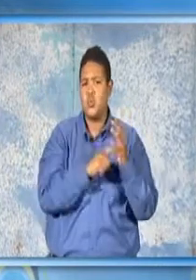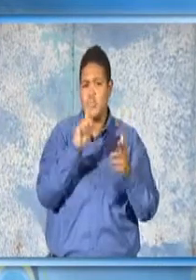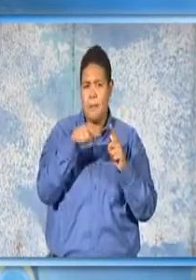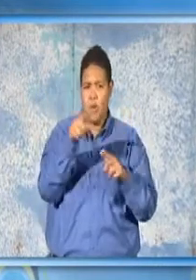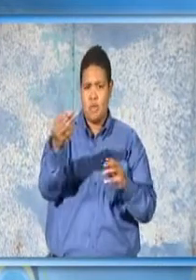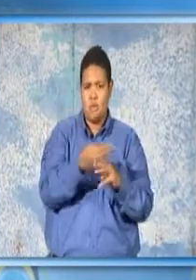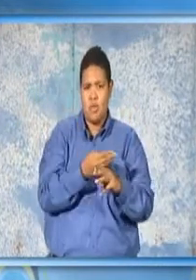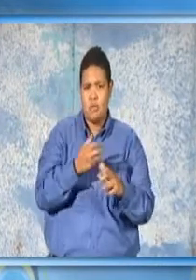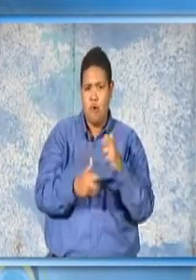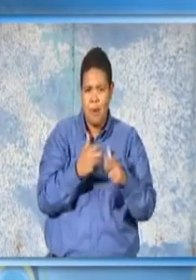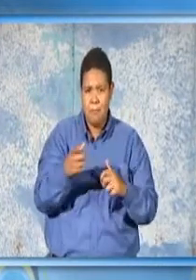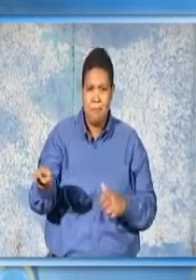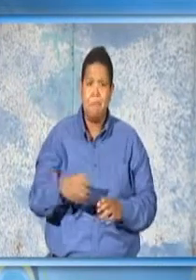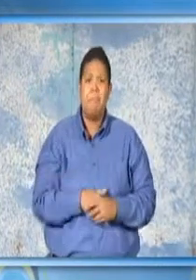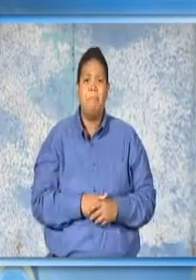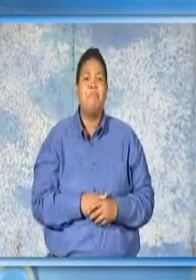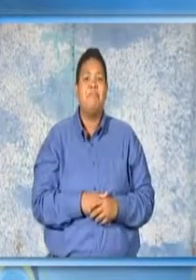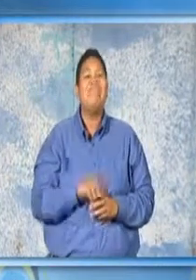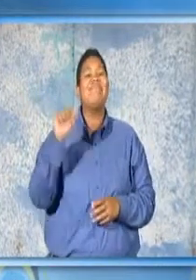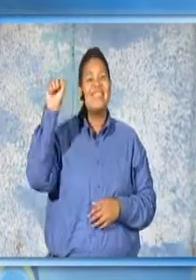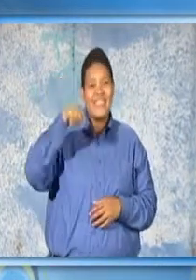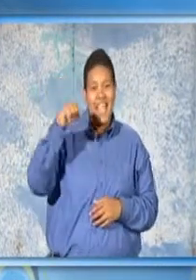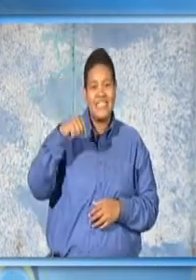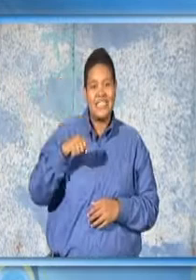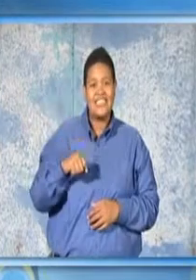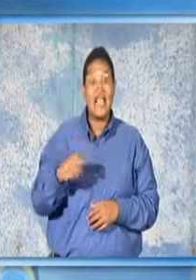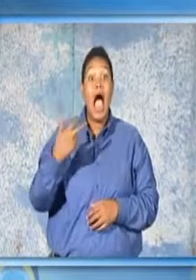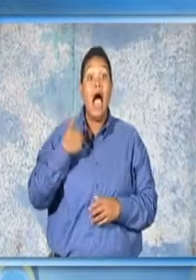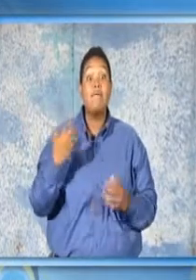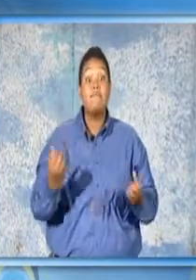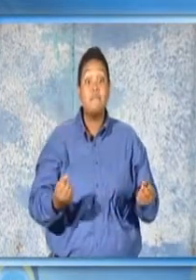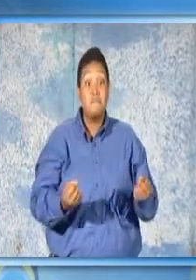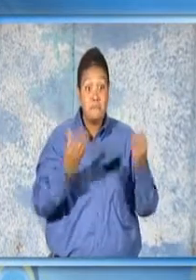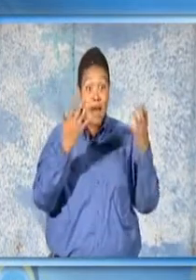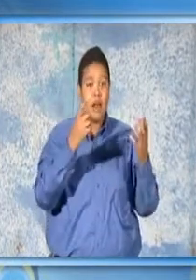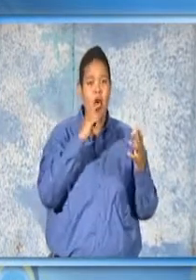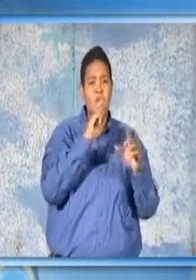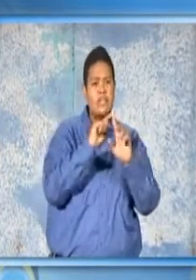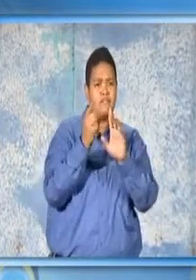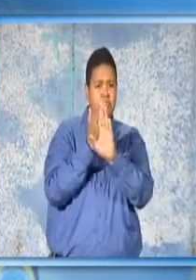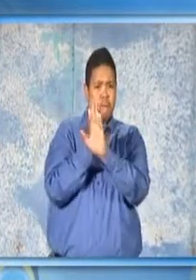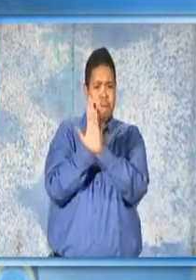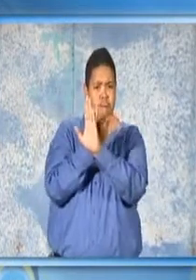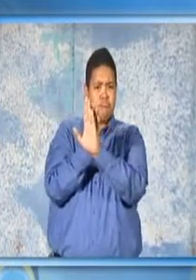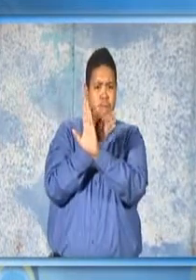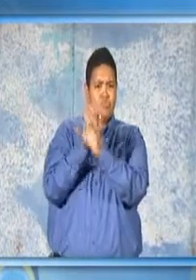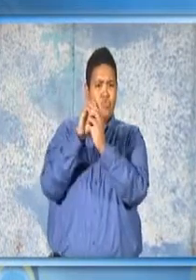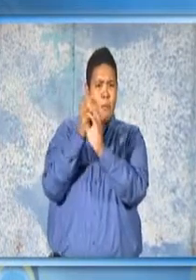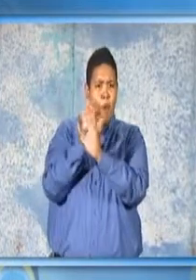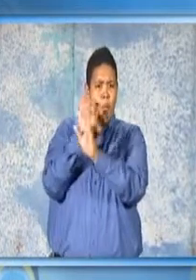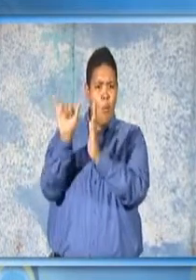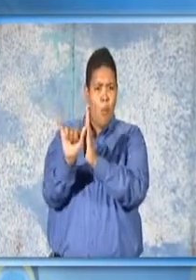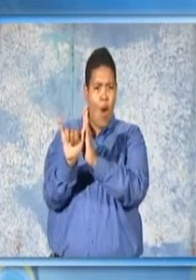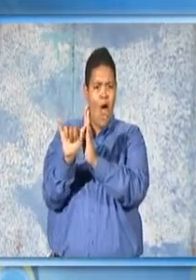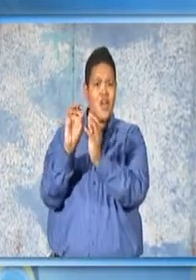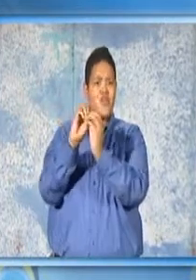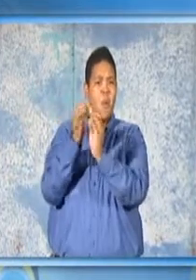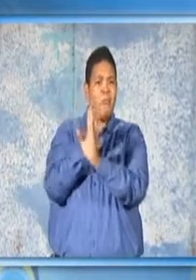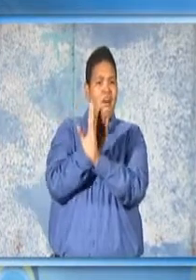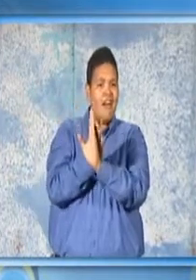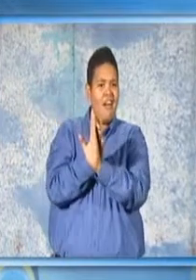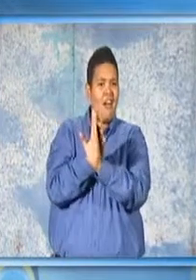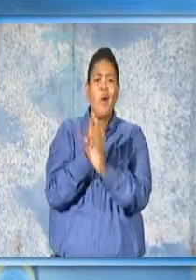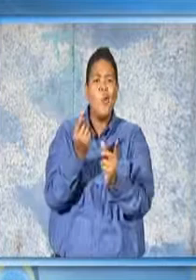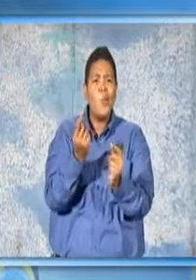equation? Yes, there is a number or coefficient in front of y. What if we